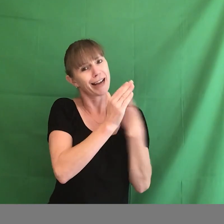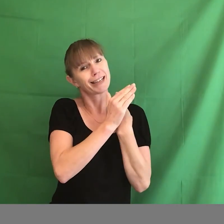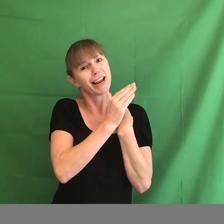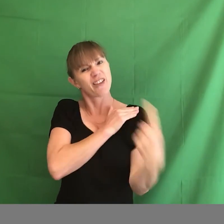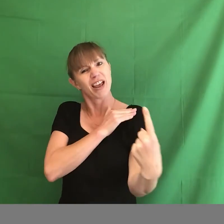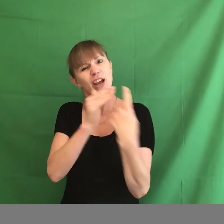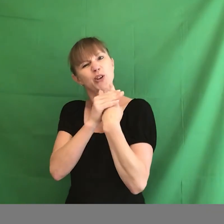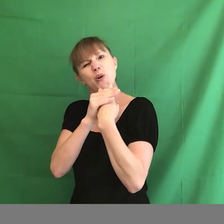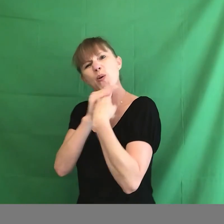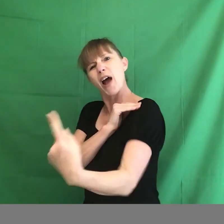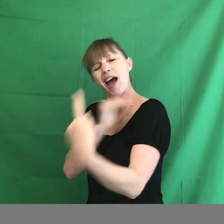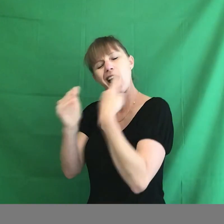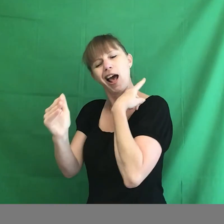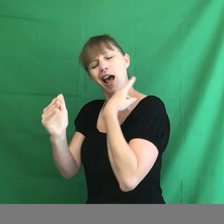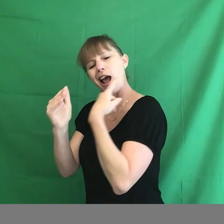is